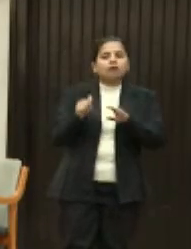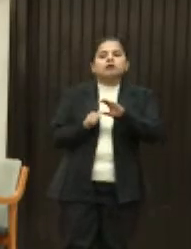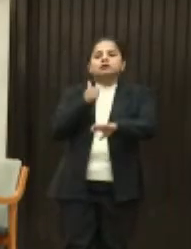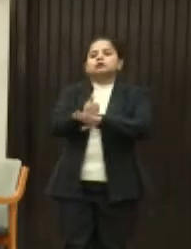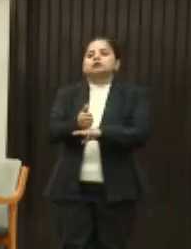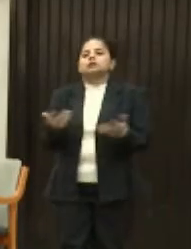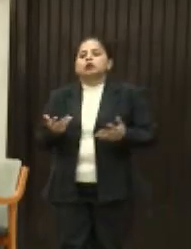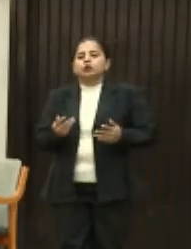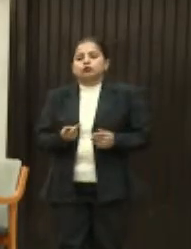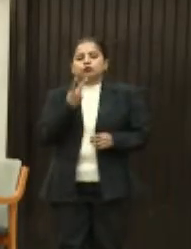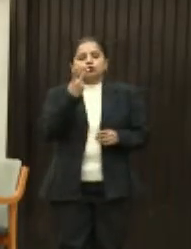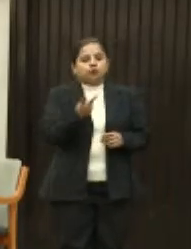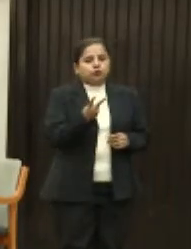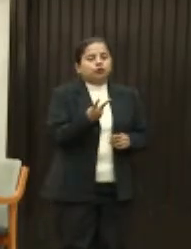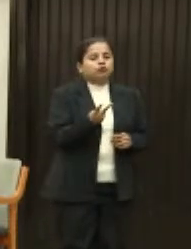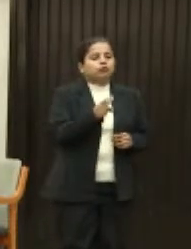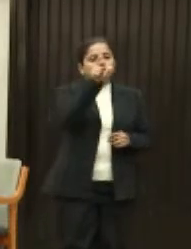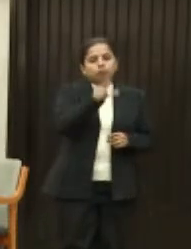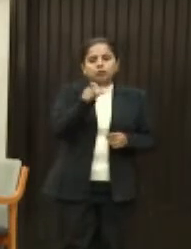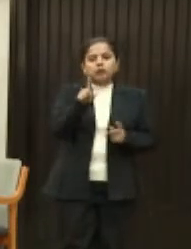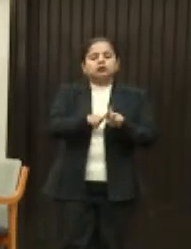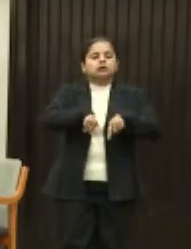a two-person task force.